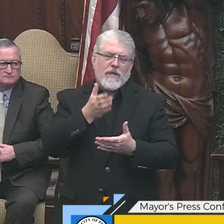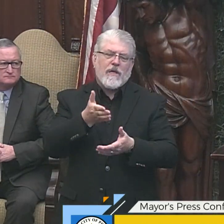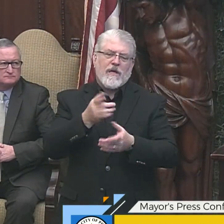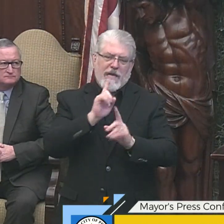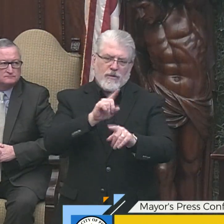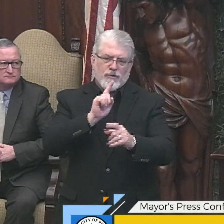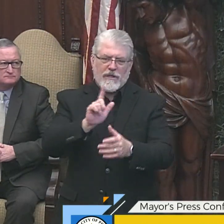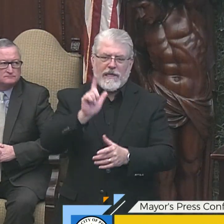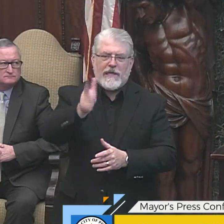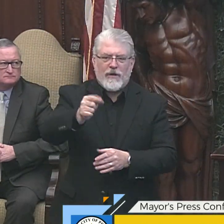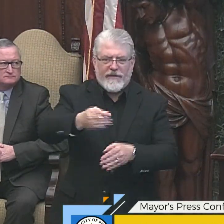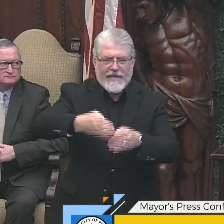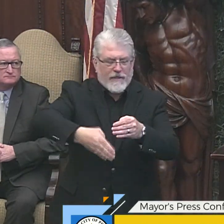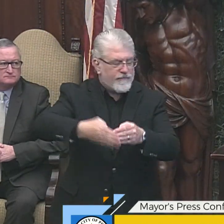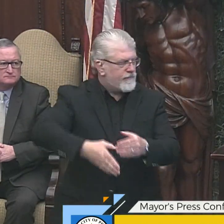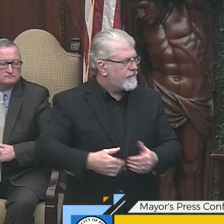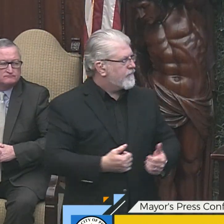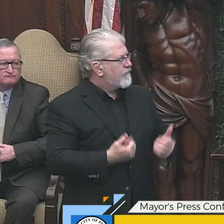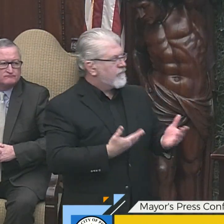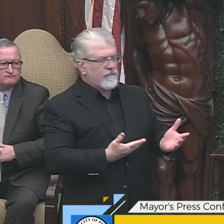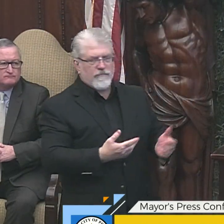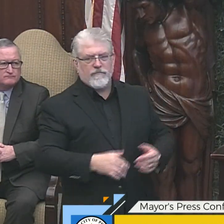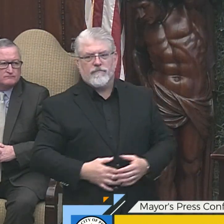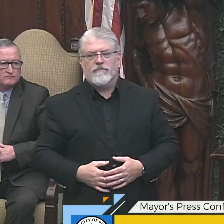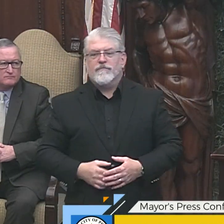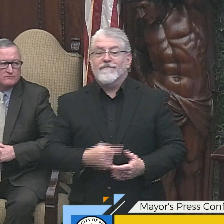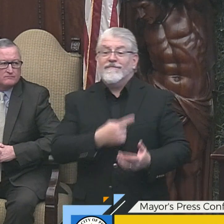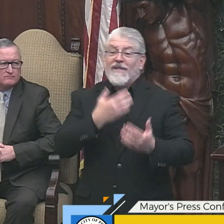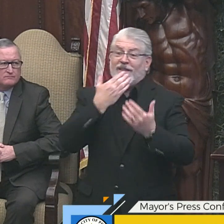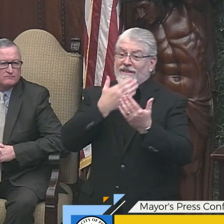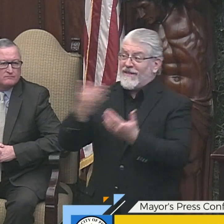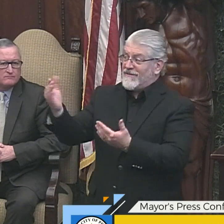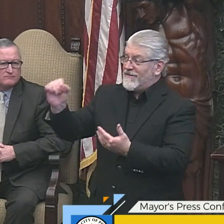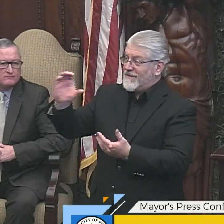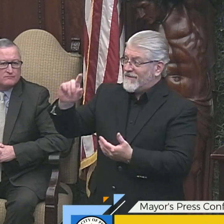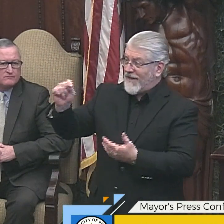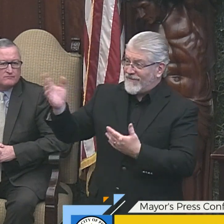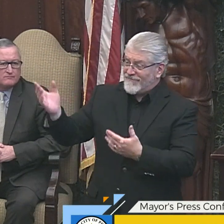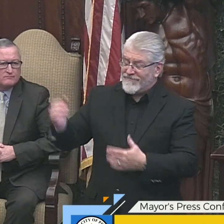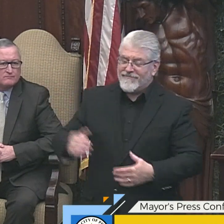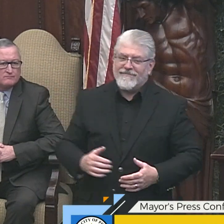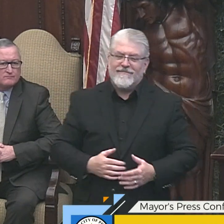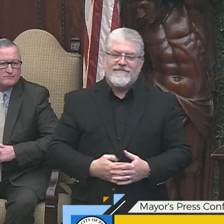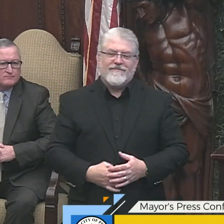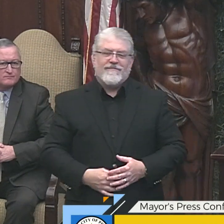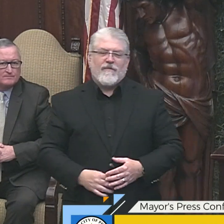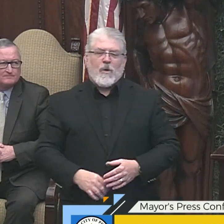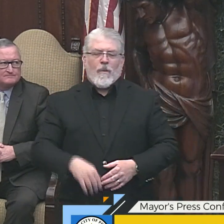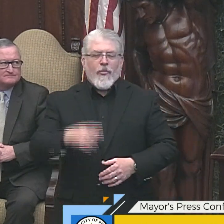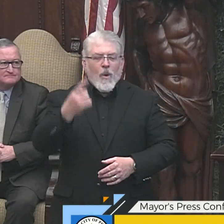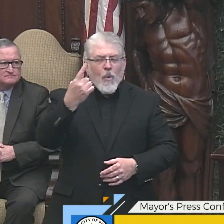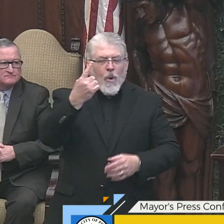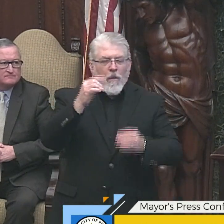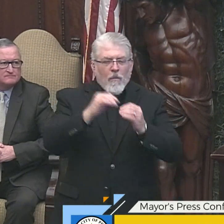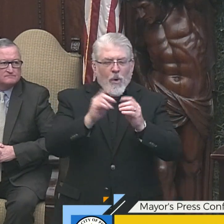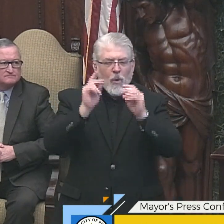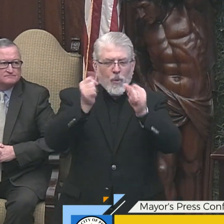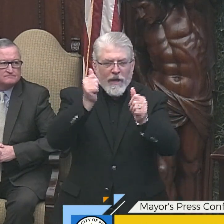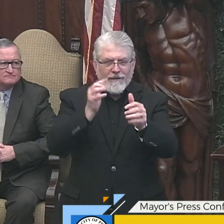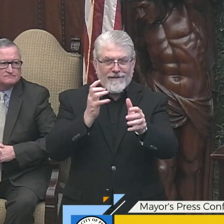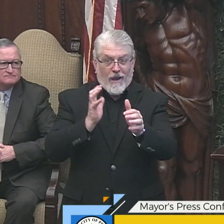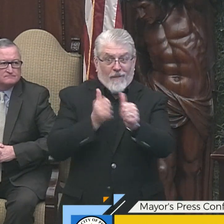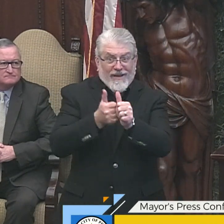Great. Thank you, Scott. I did one other quick update that I just received was that we